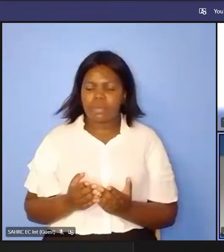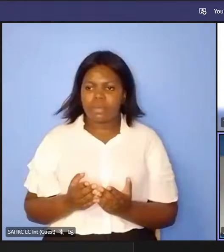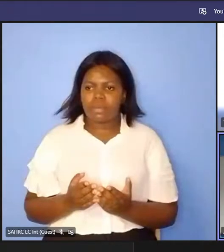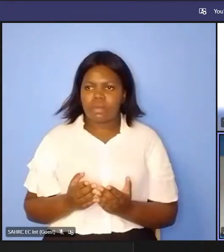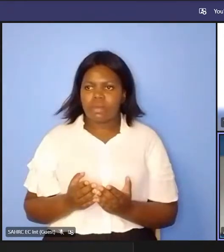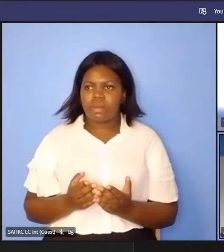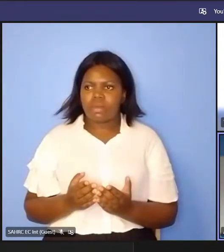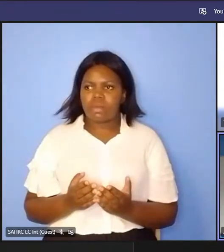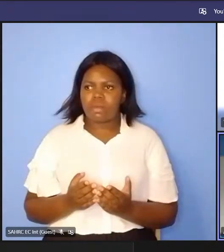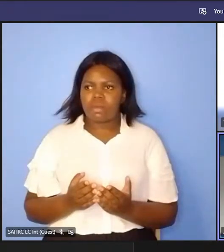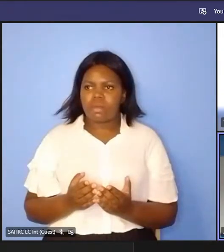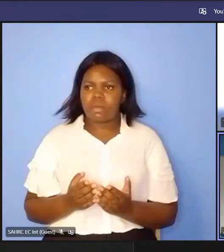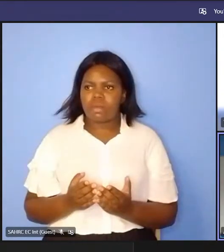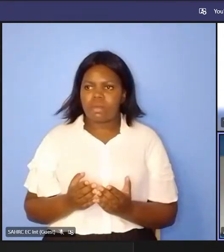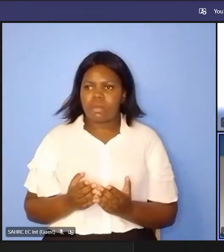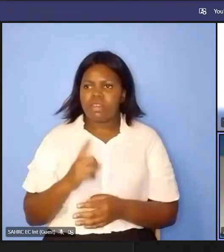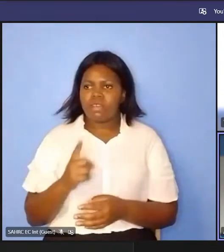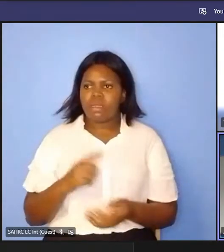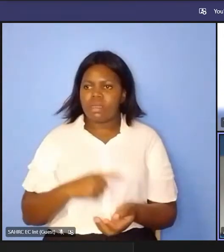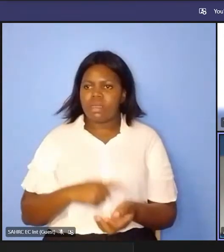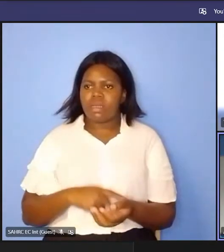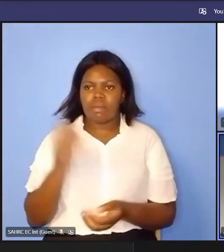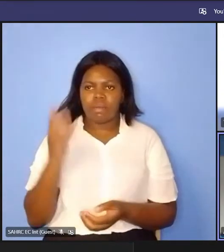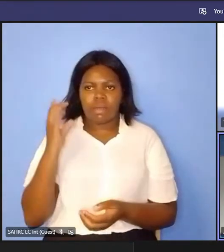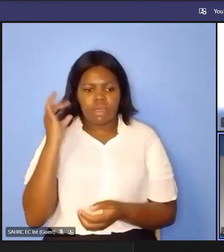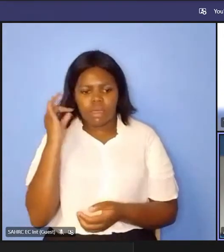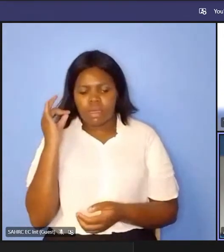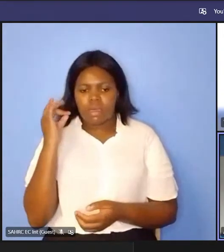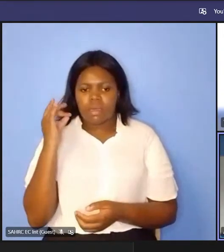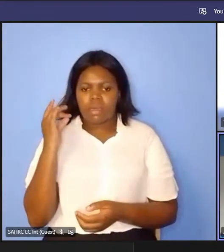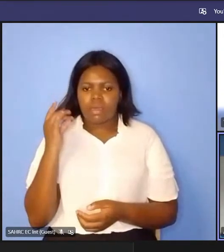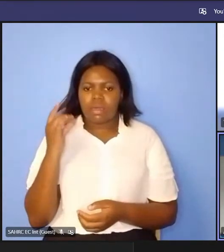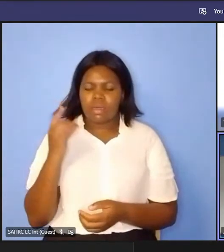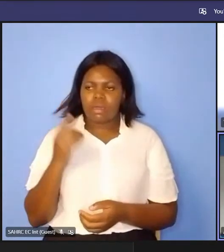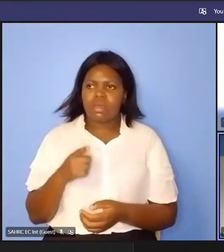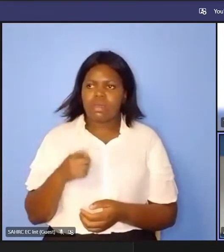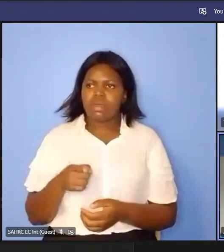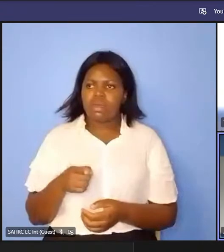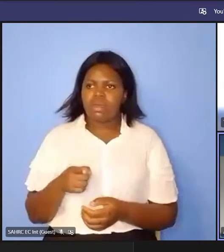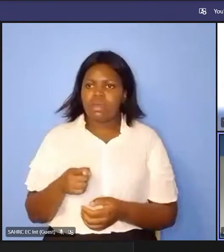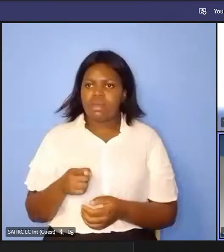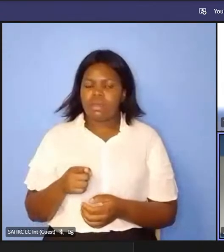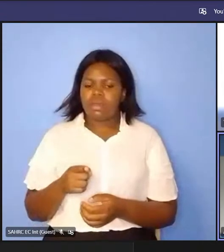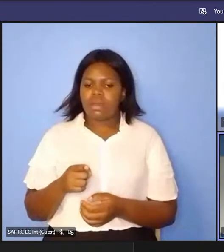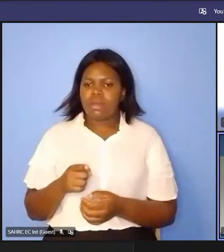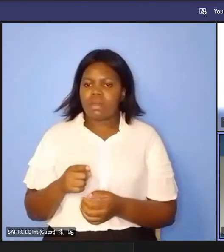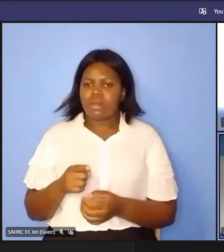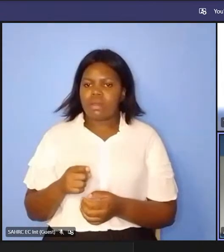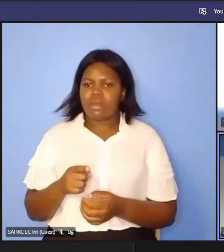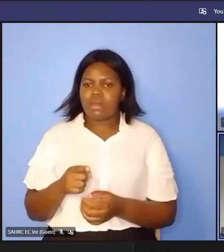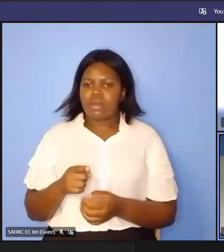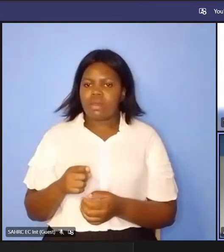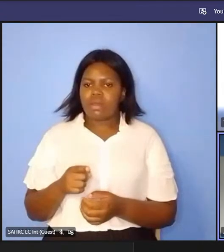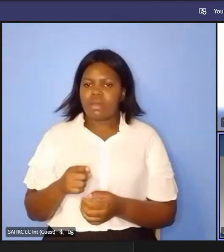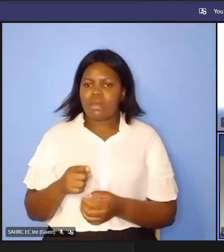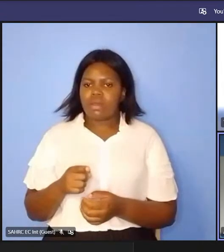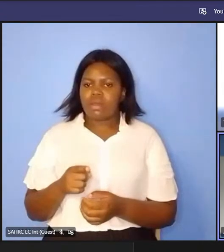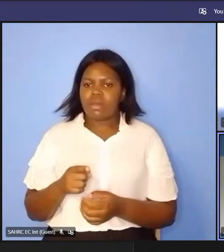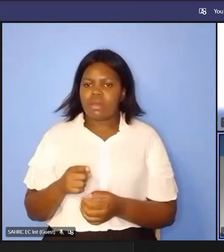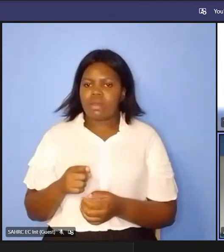And this is the first time I actually hear that they've decided to actually postpone it until the end of the